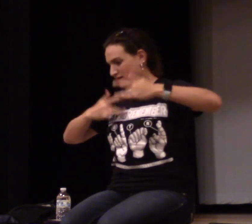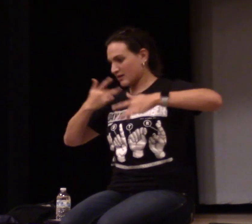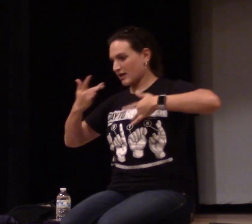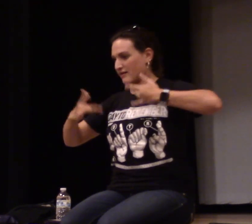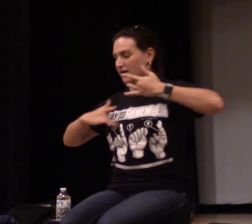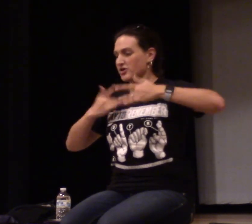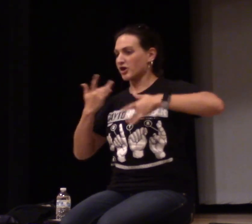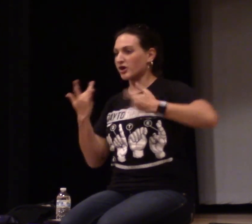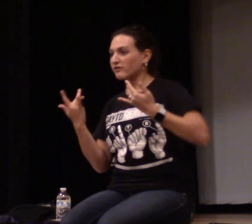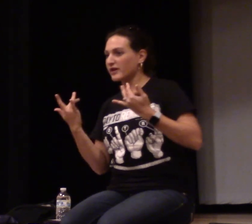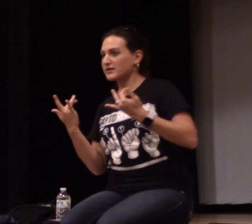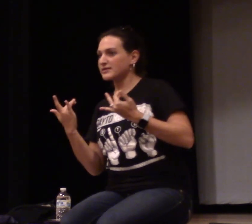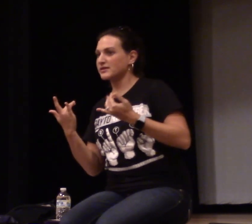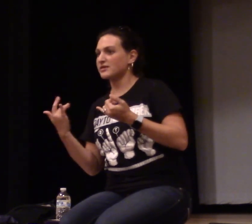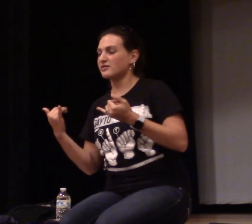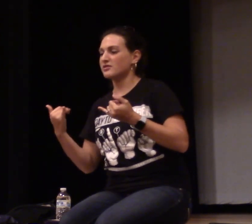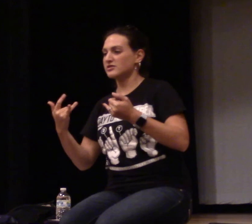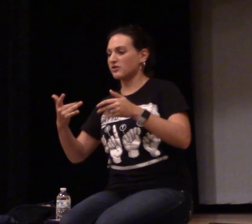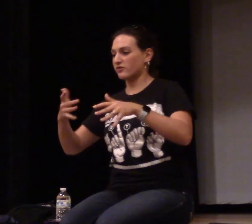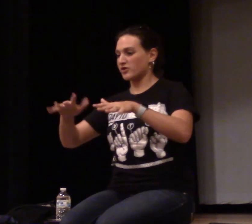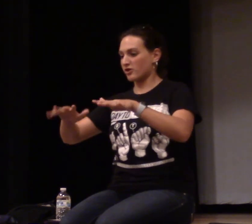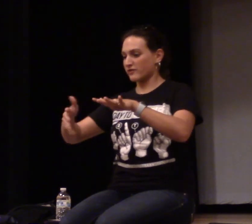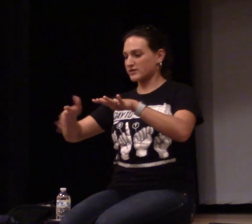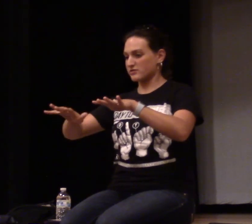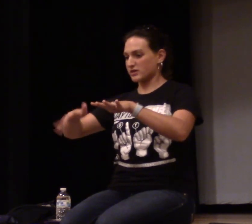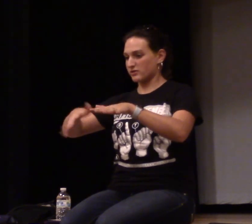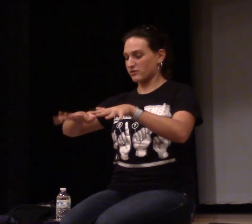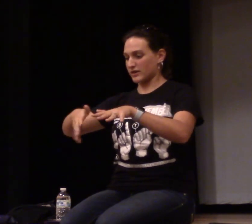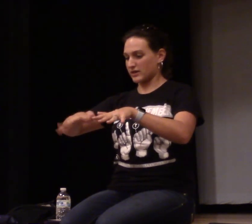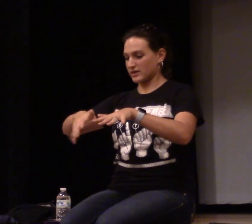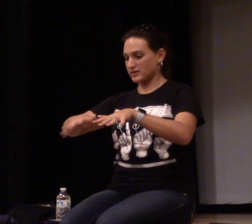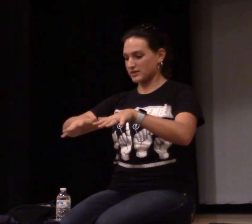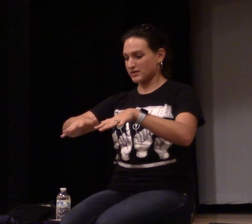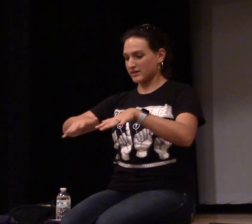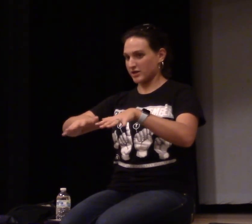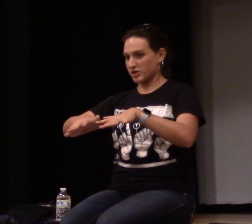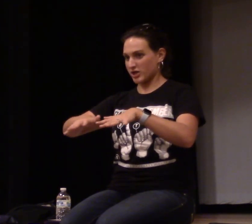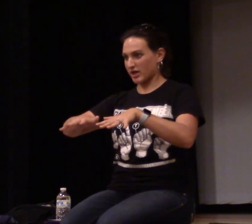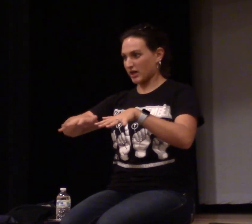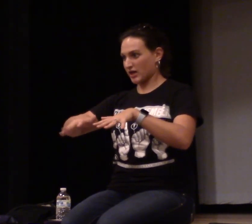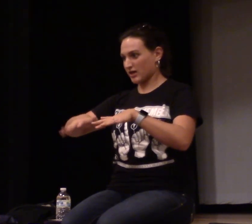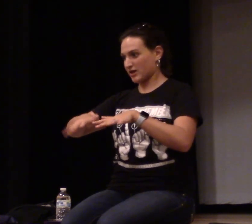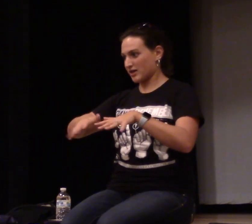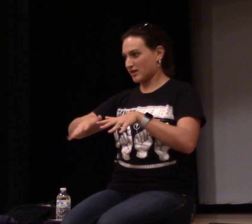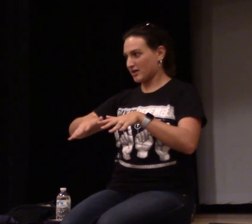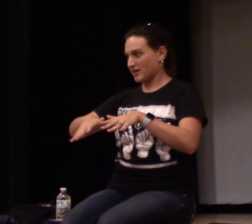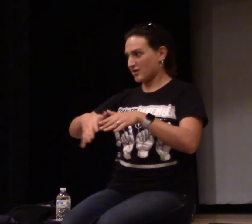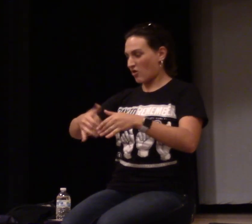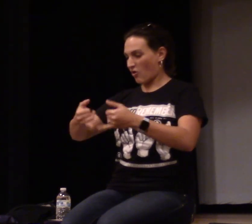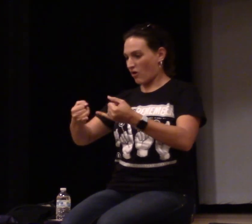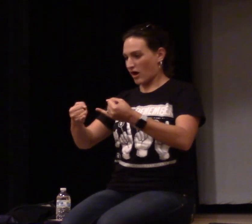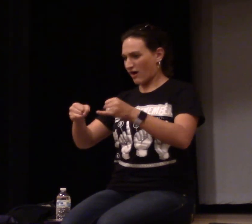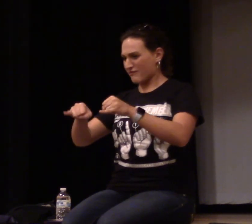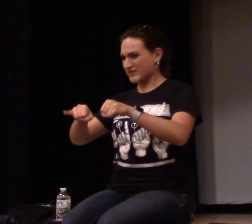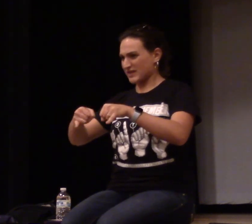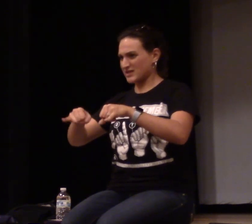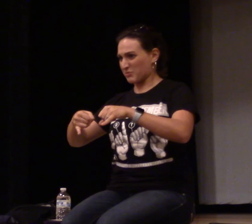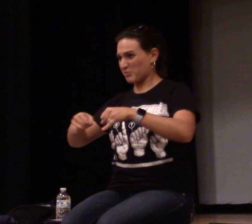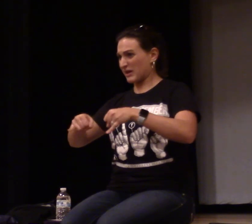And then nervous. So for nervous, you can either go like this, like you're shaking, or I've seen it done with pinkies